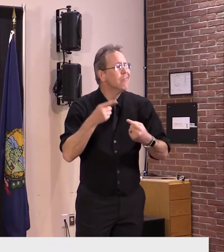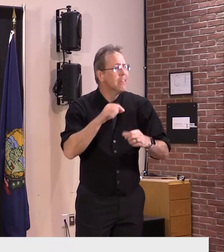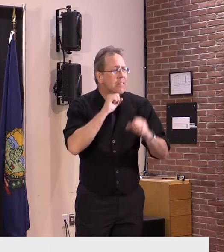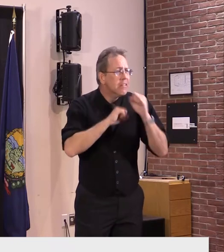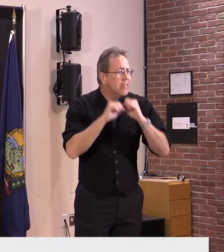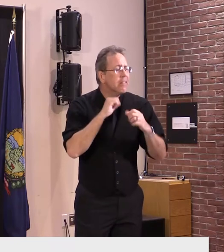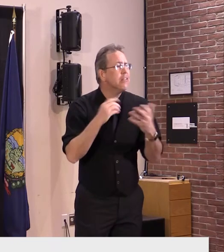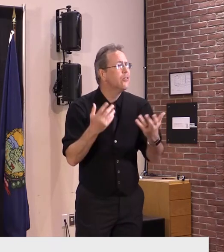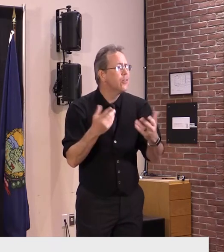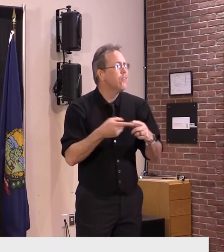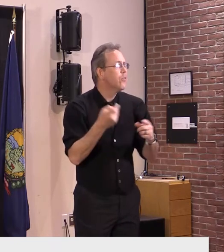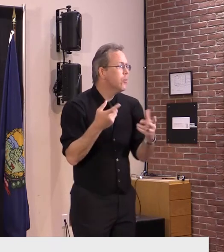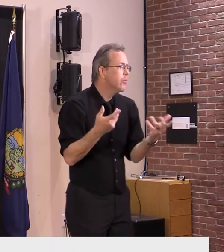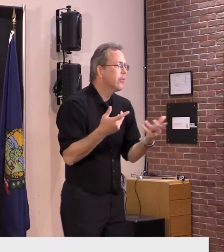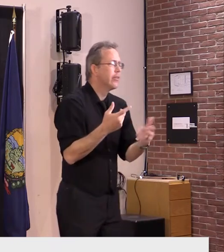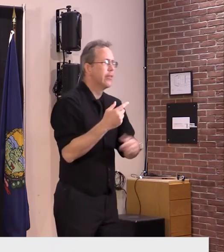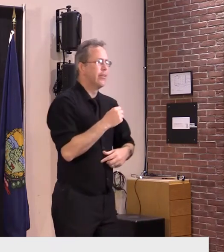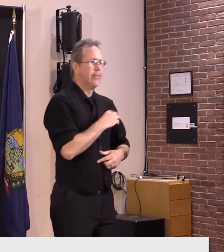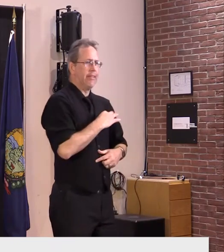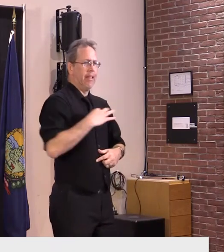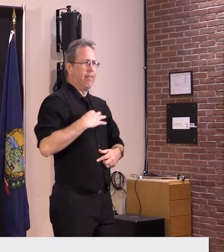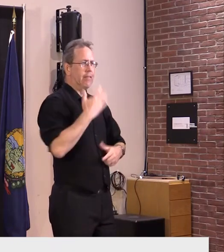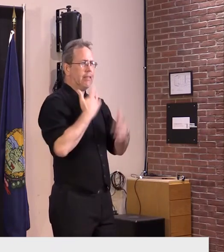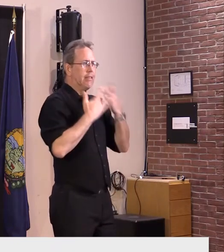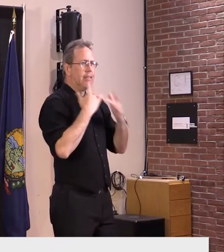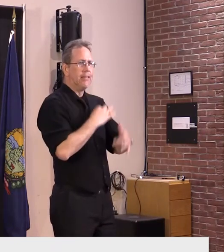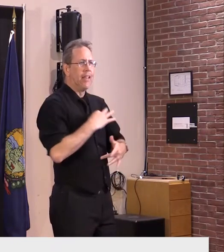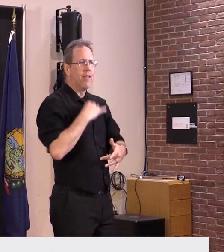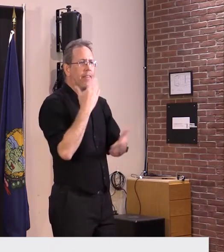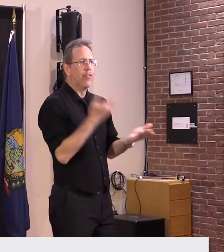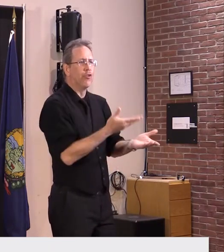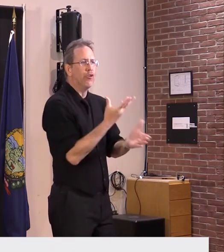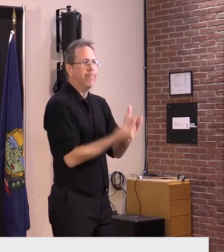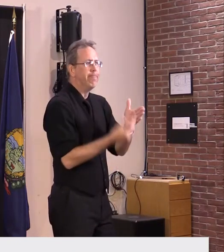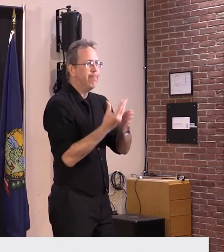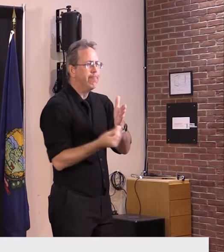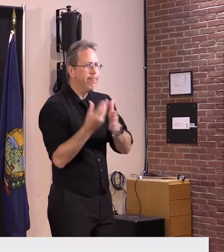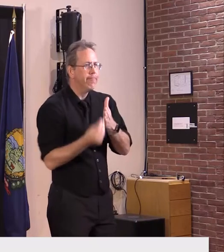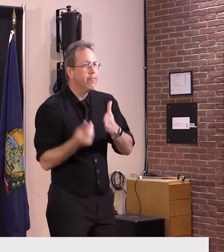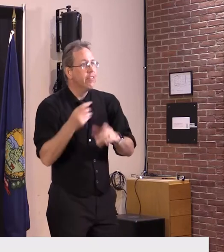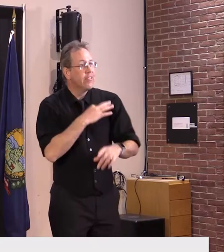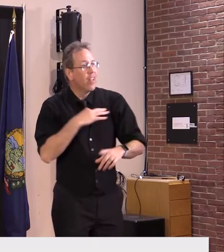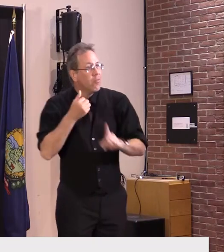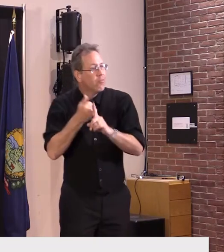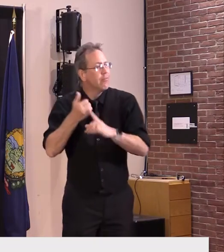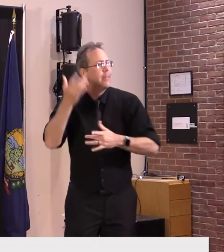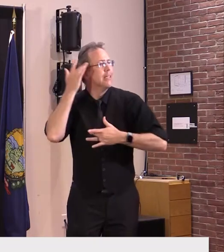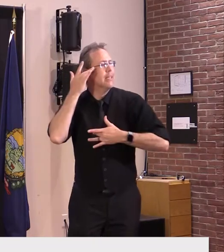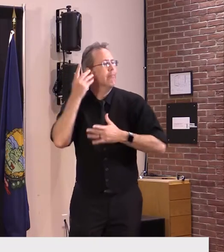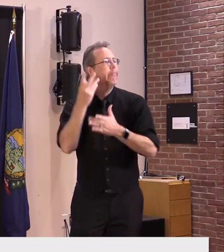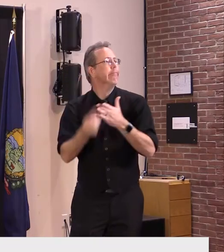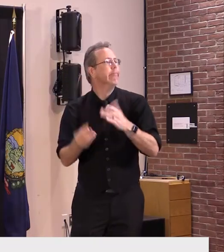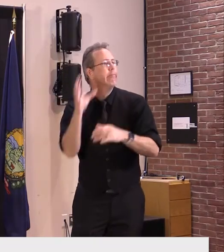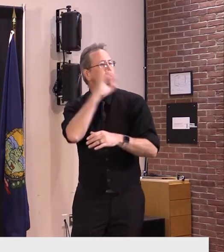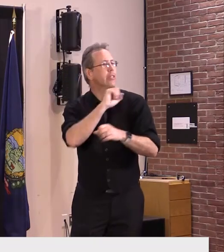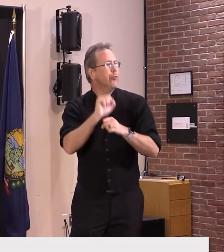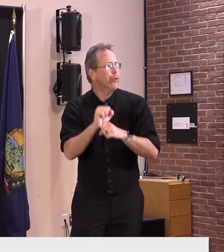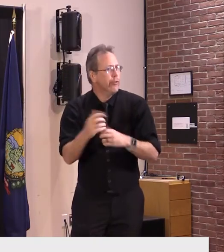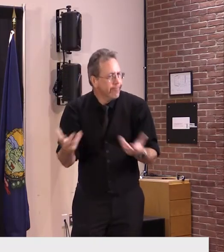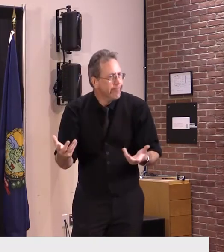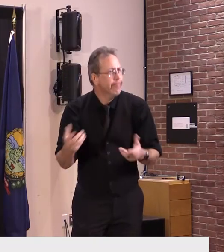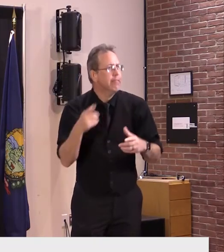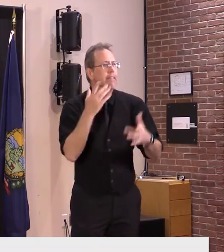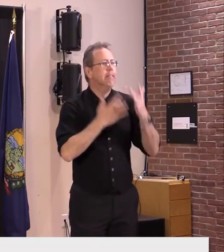staff related to illness, like we've seen in other sectors. And as those